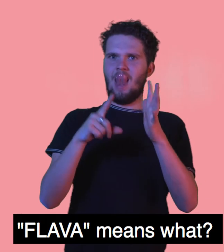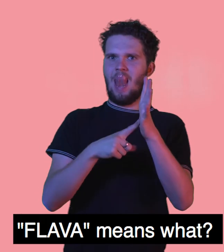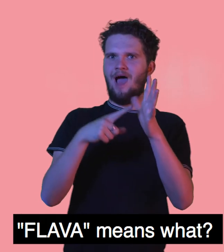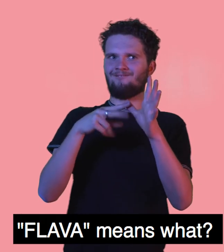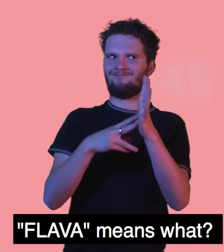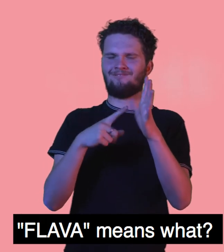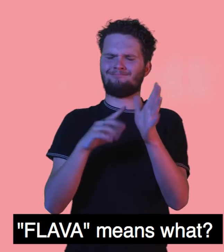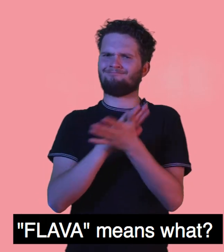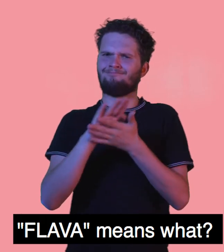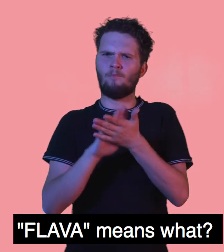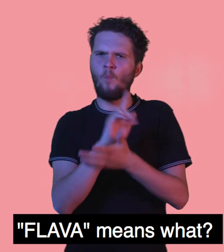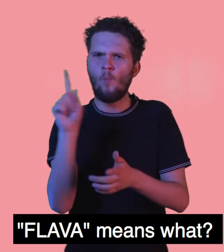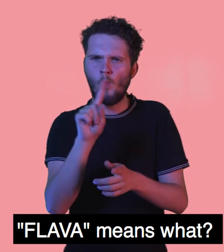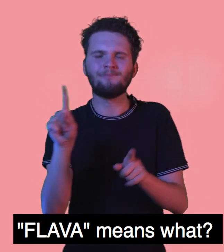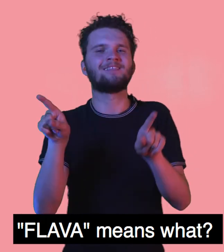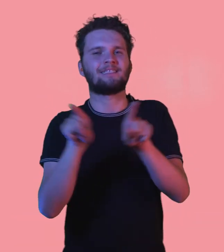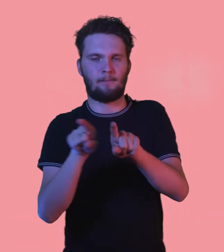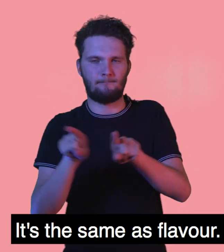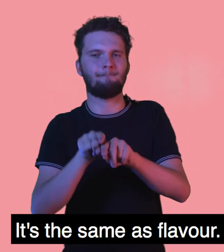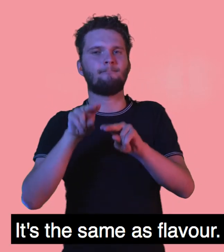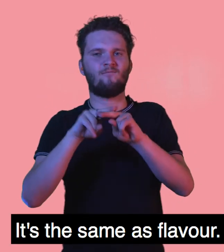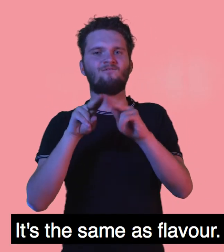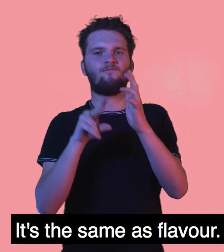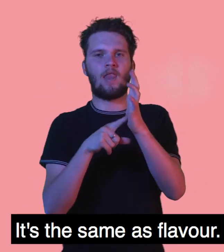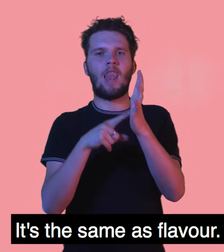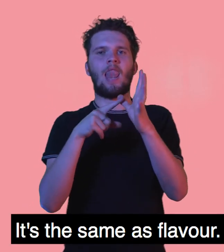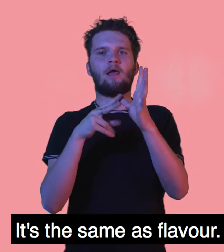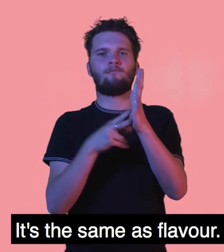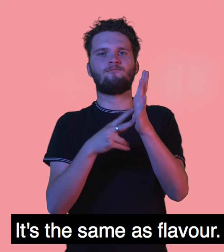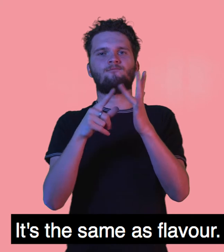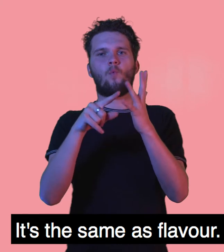Flava means what? It's the same as flavor.